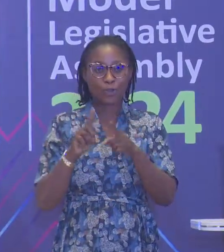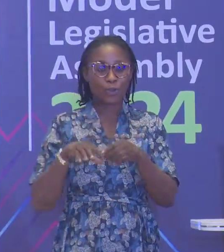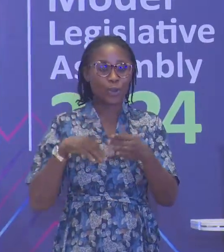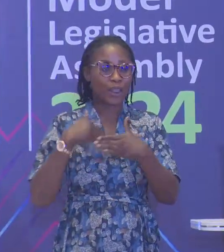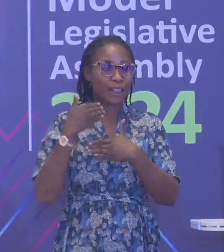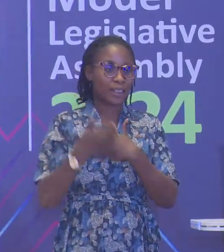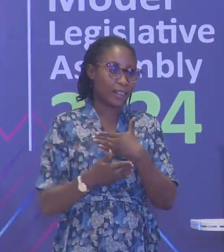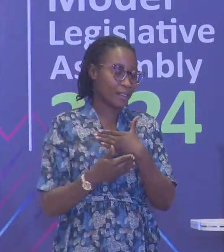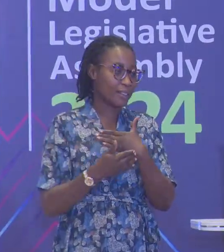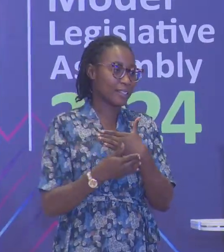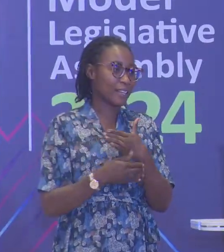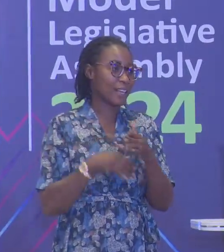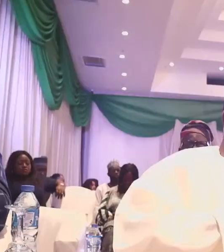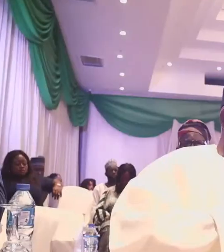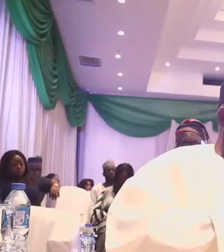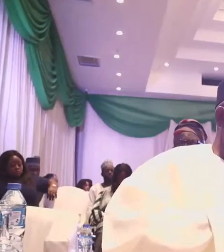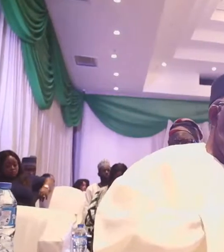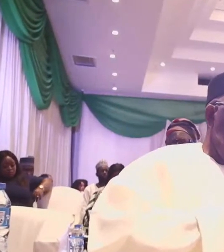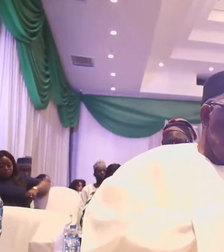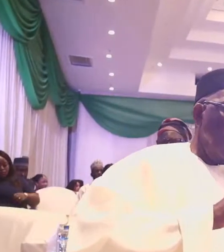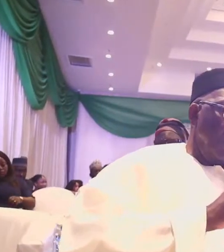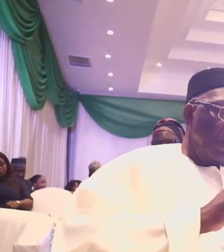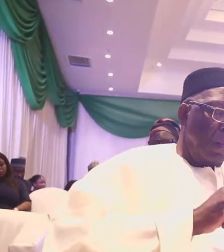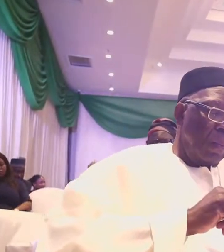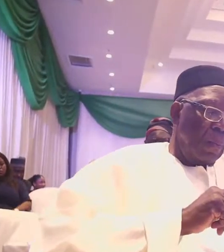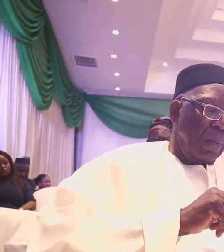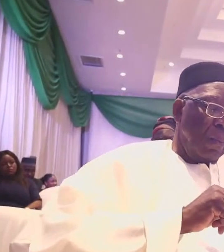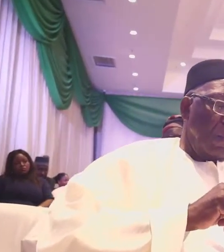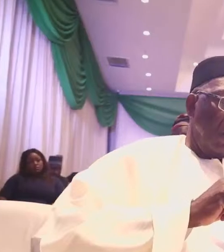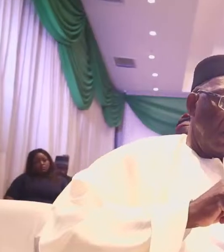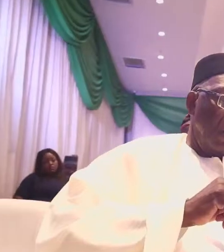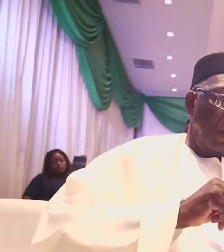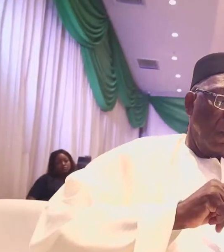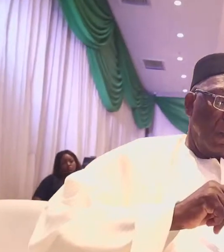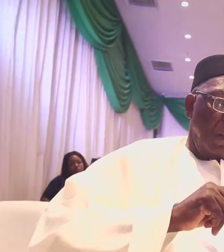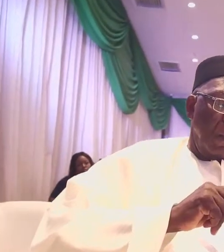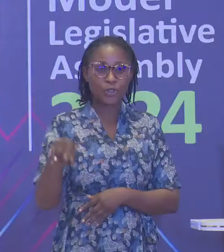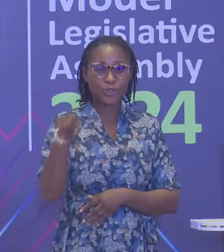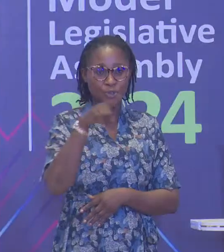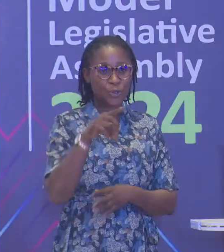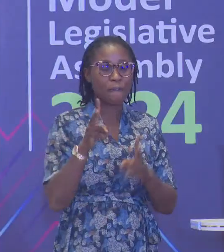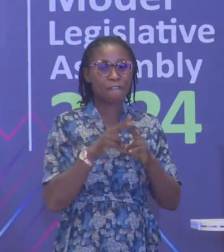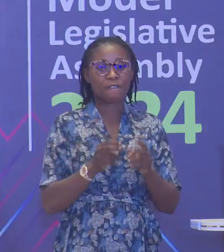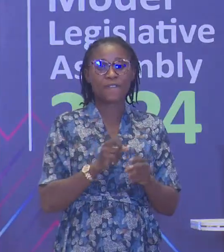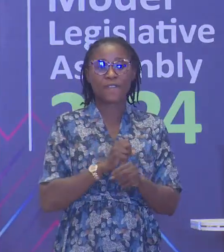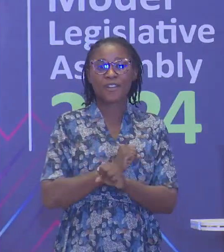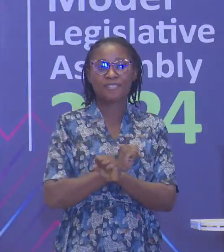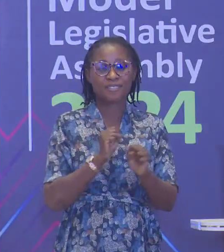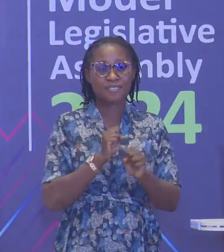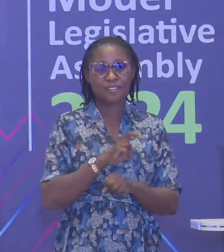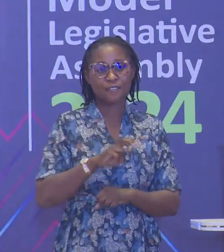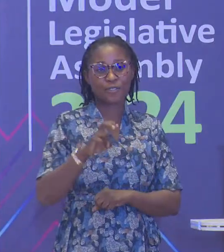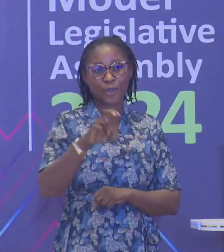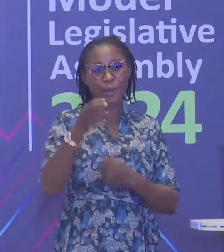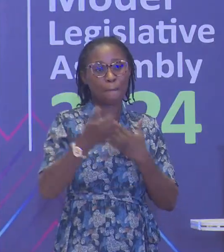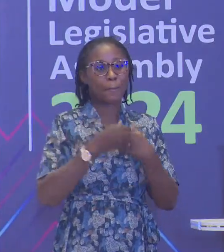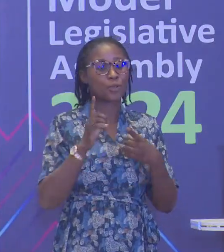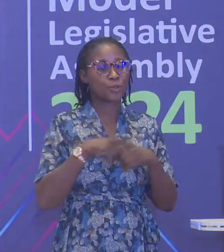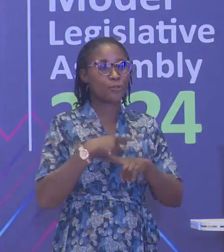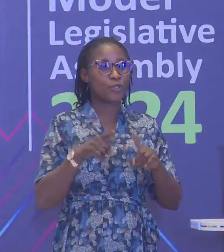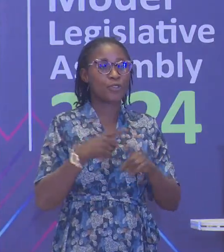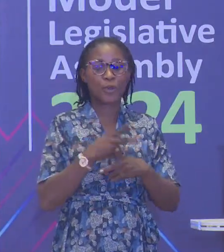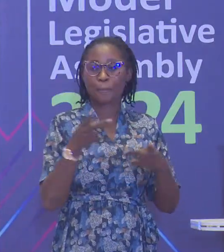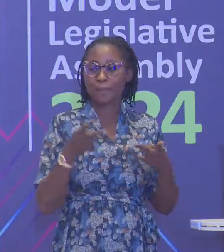next endeavor in life. And to all our guests as well, we wish you a very safe journey back to your various